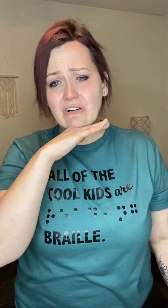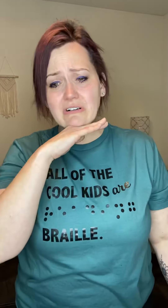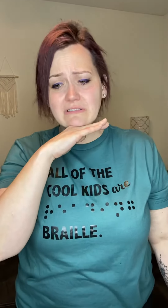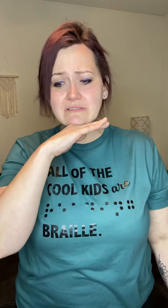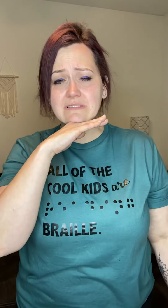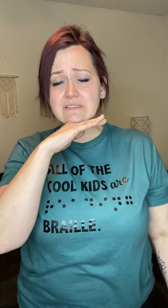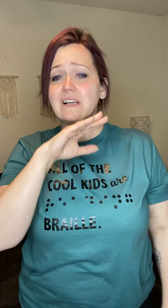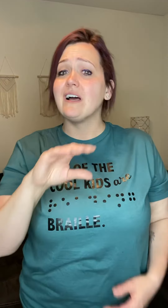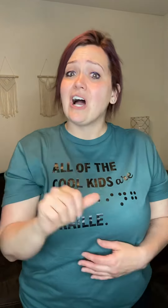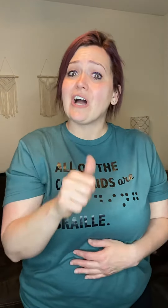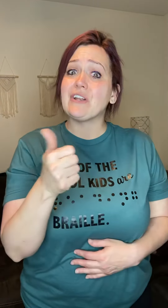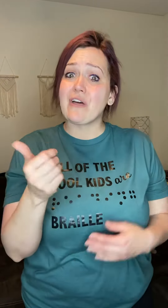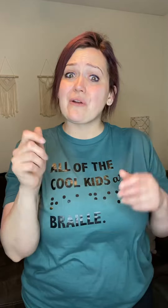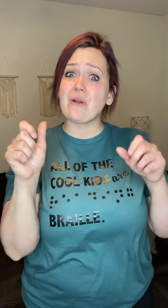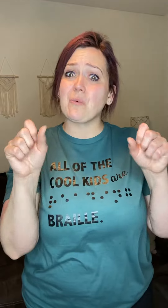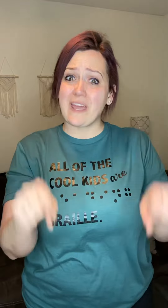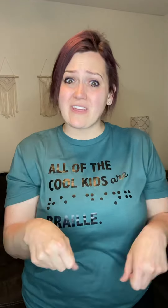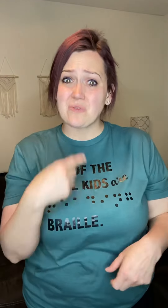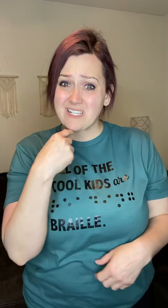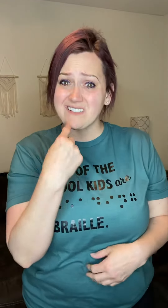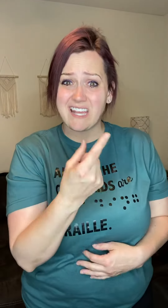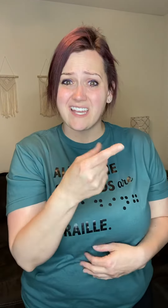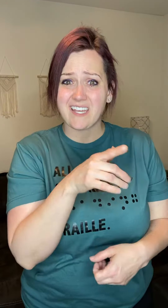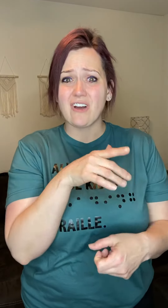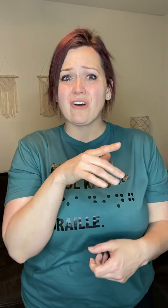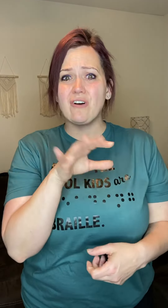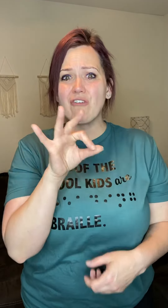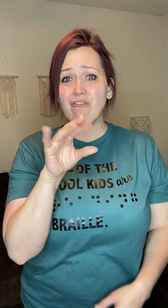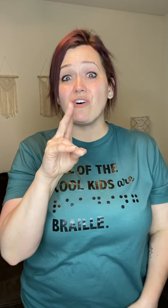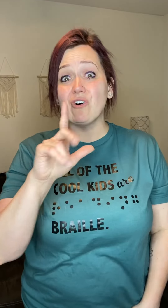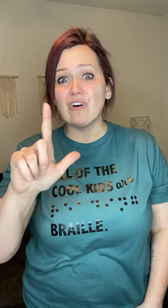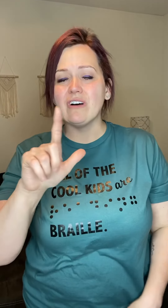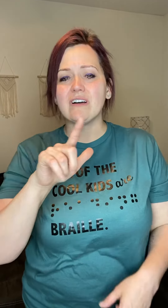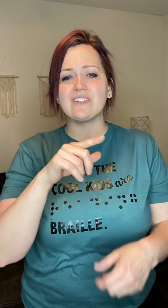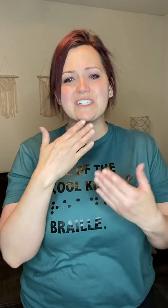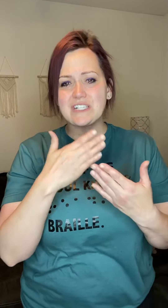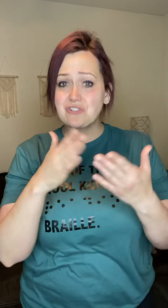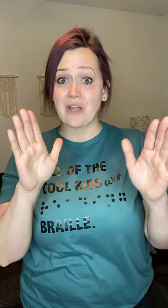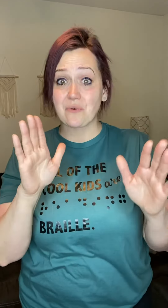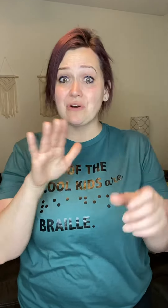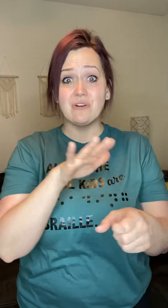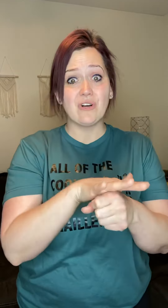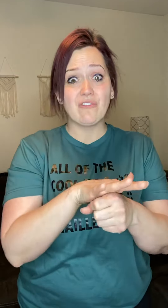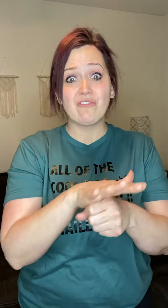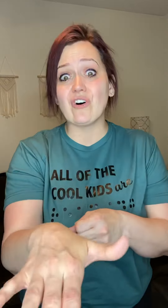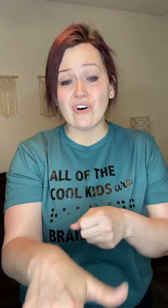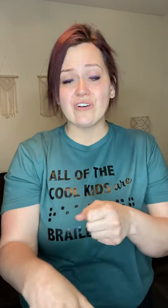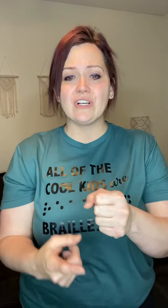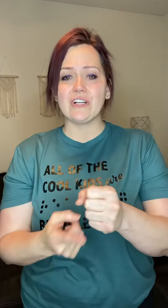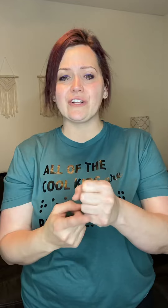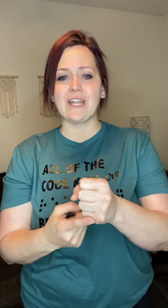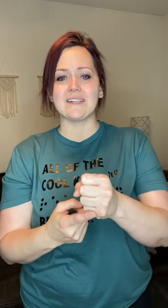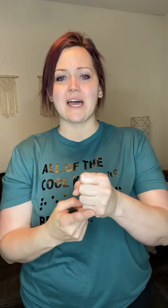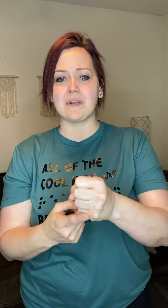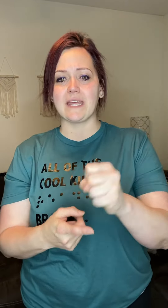full. Another way that you can say full, just in general, full. Your non-dominant hand